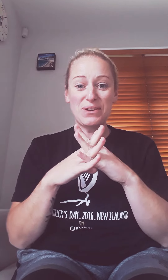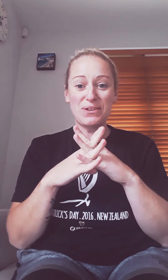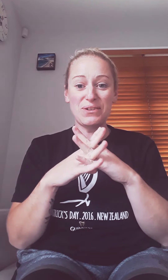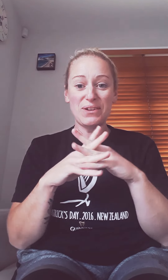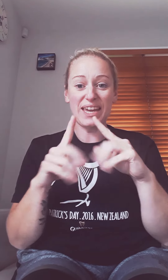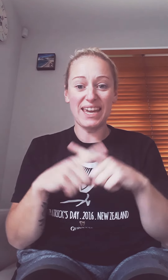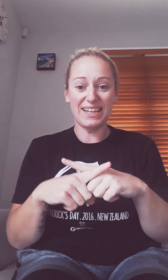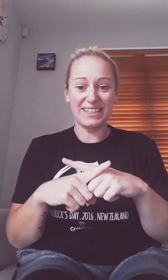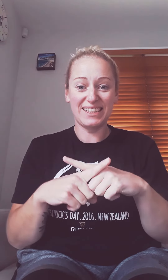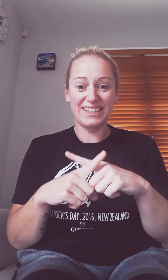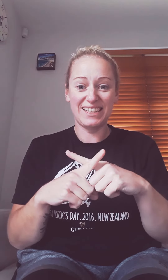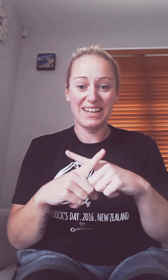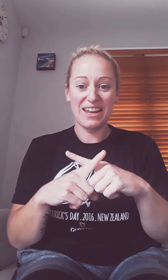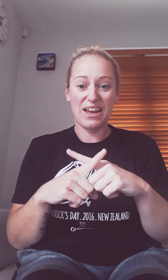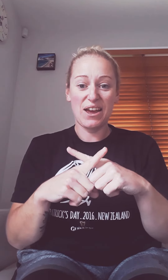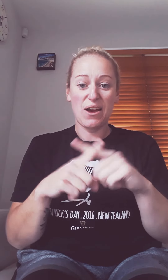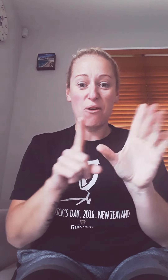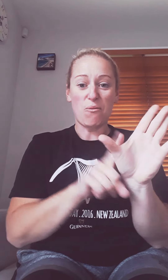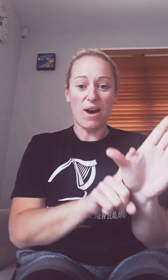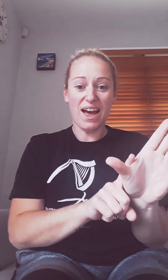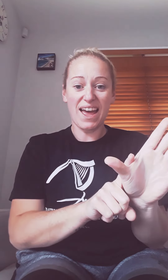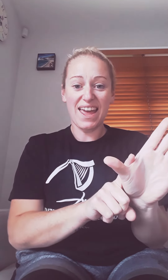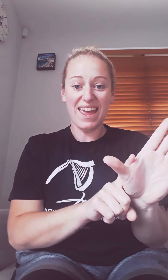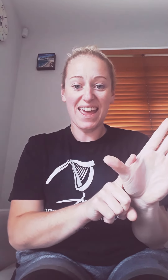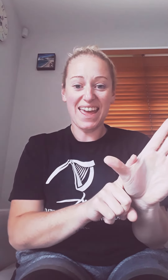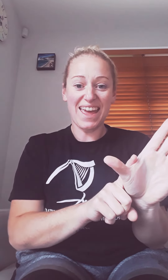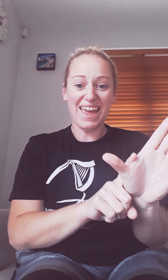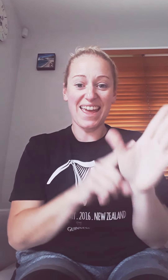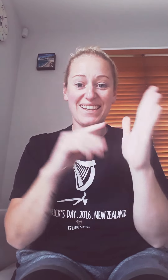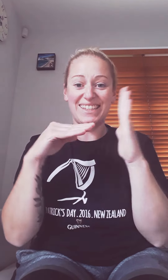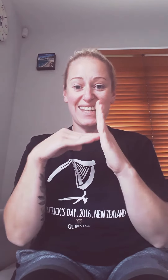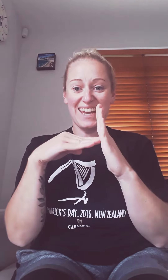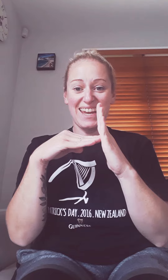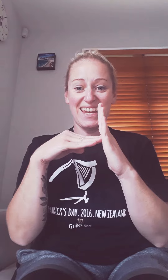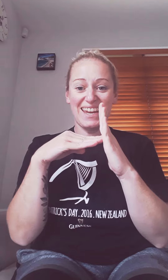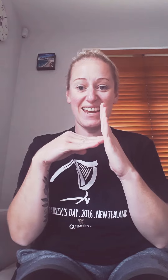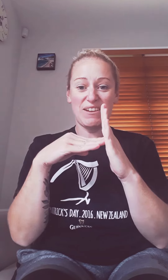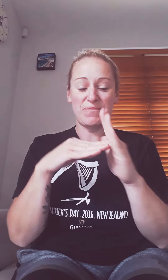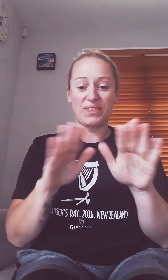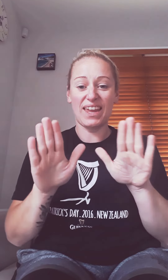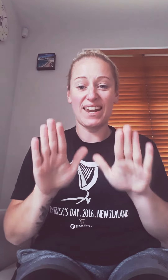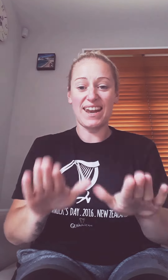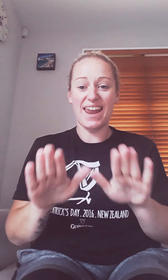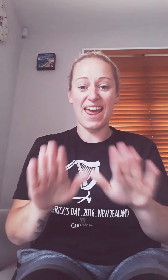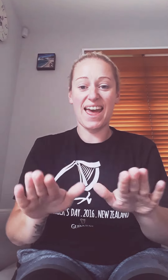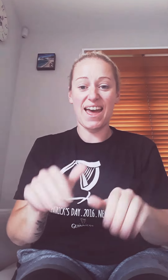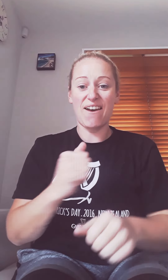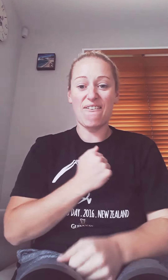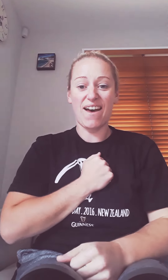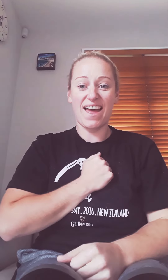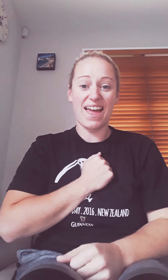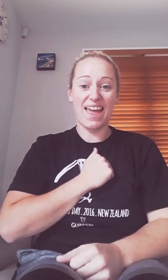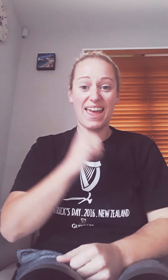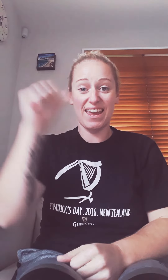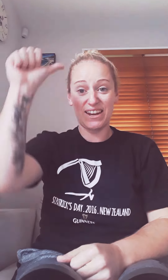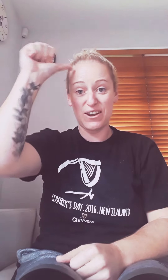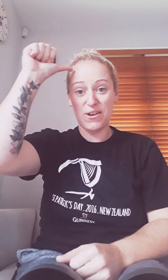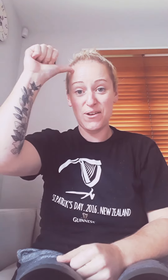W, X, Y, and Z. Now I